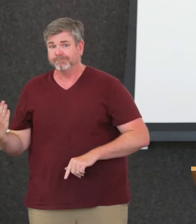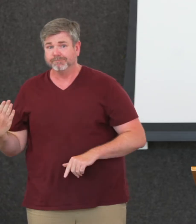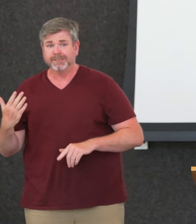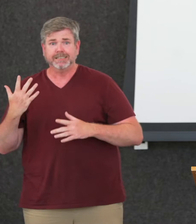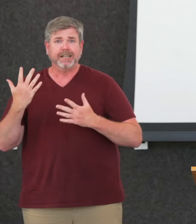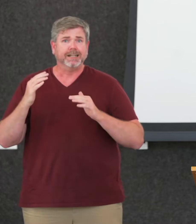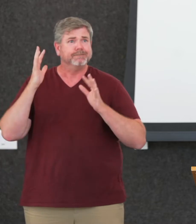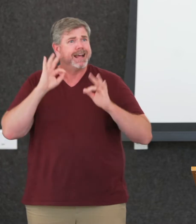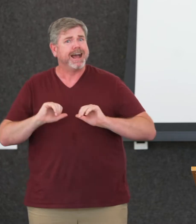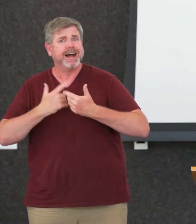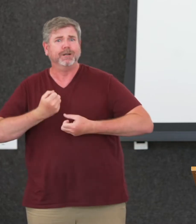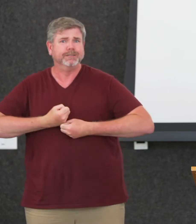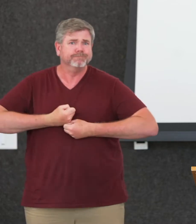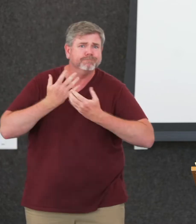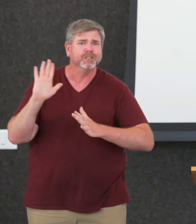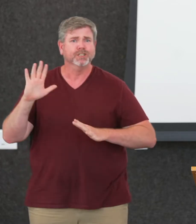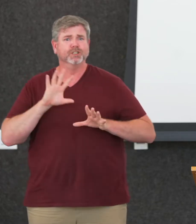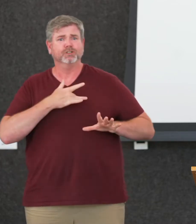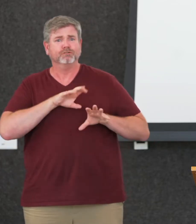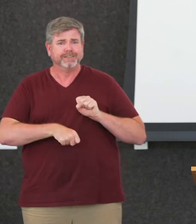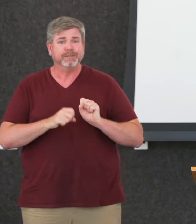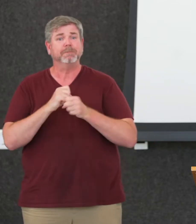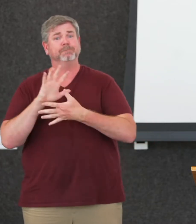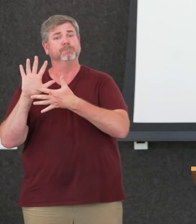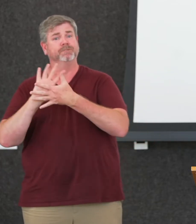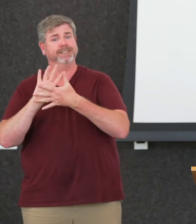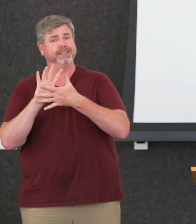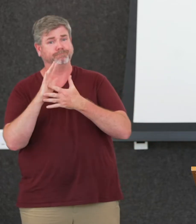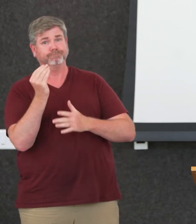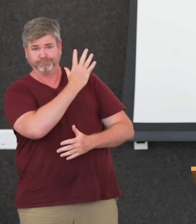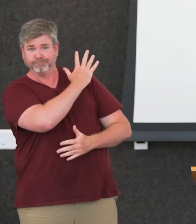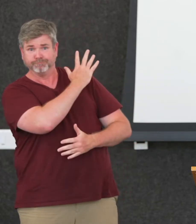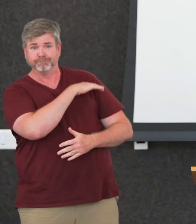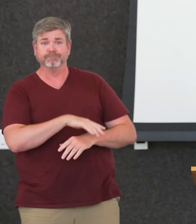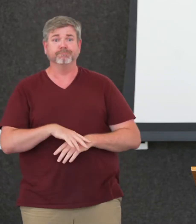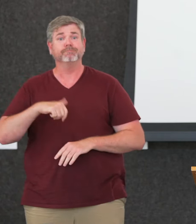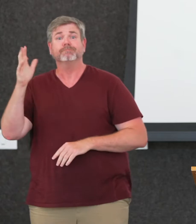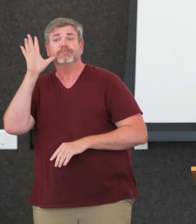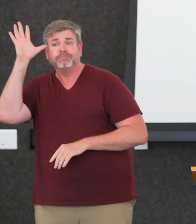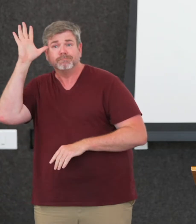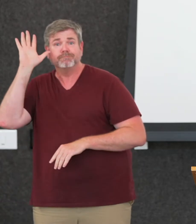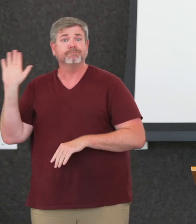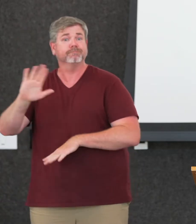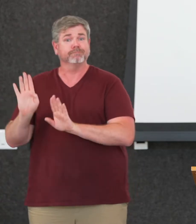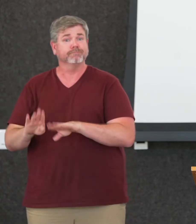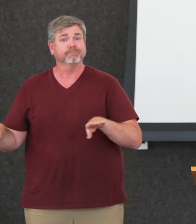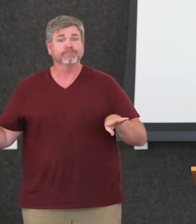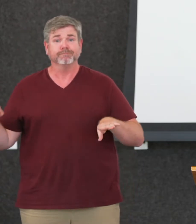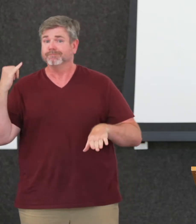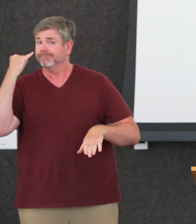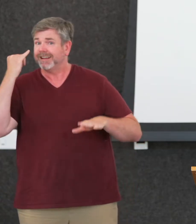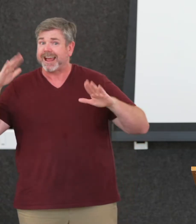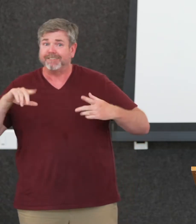young faces of other victims. For those of you I haven't met, my name is